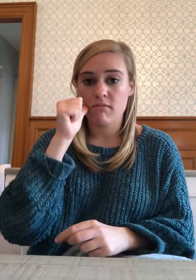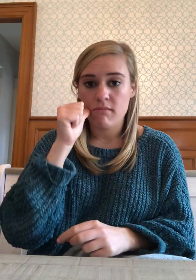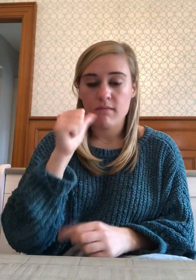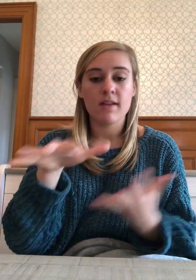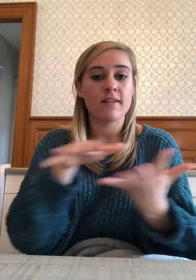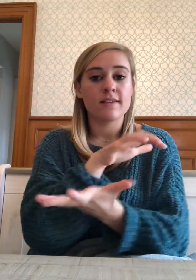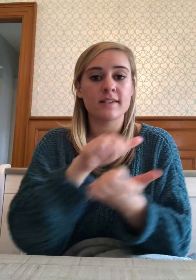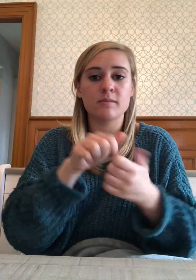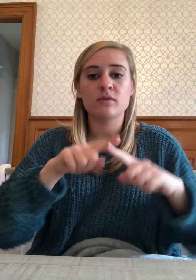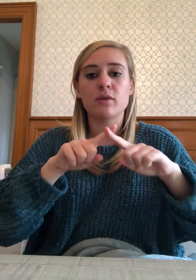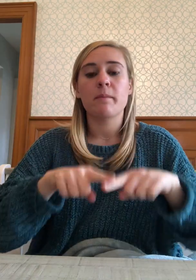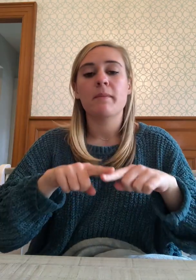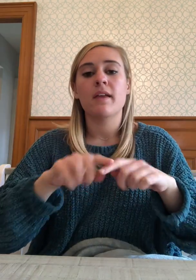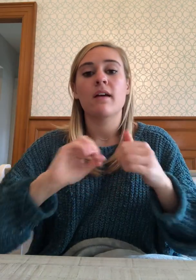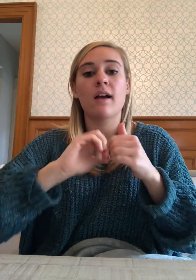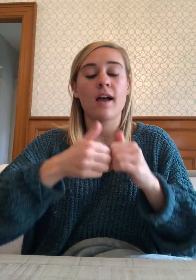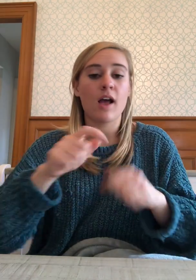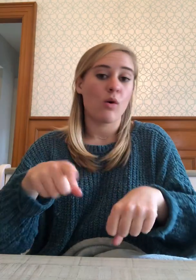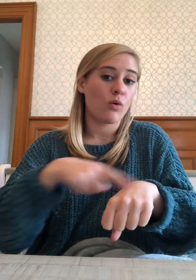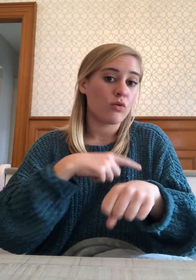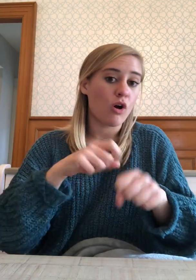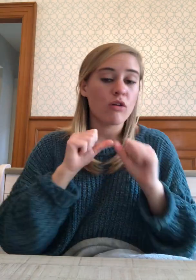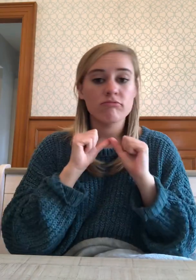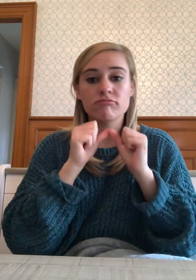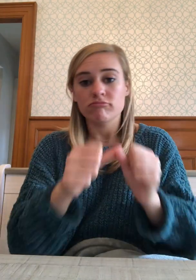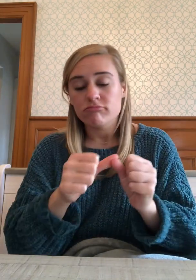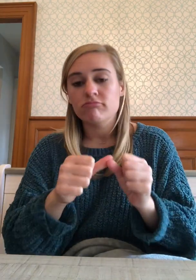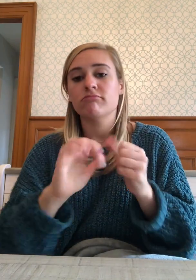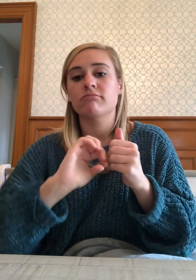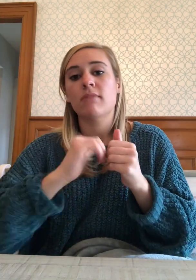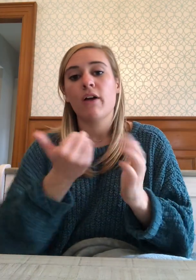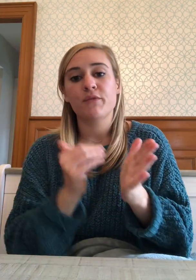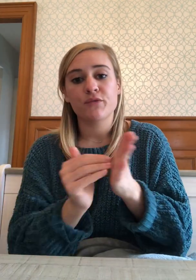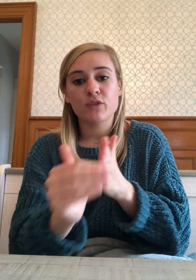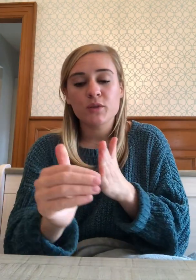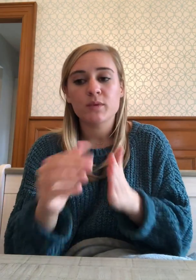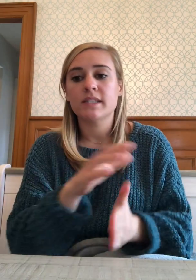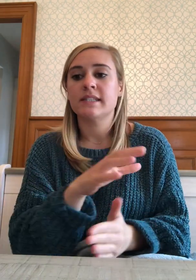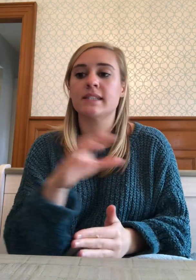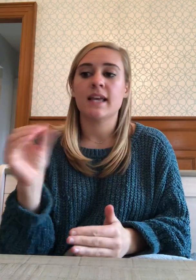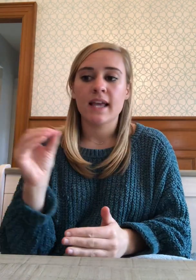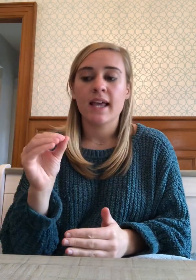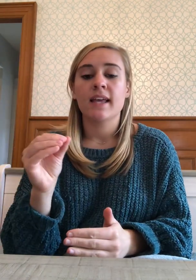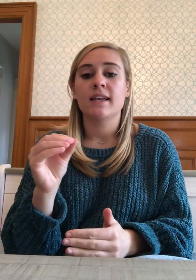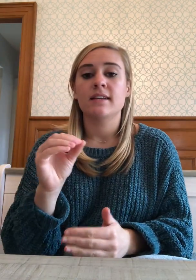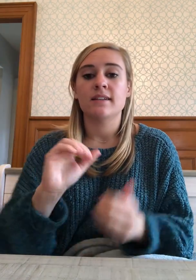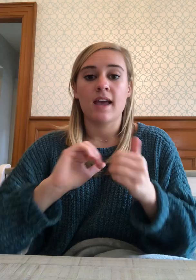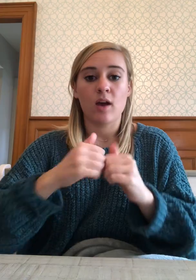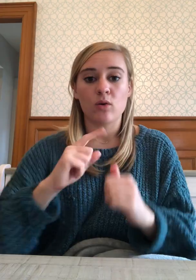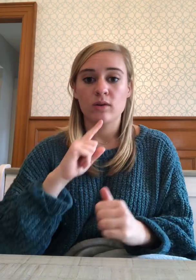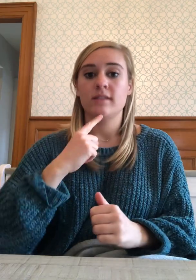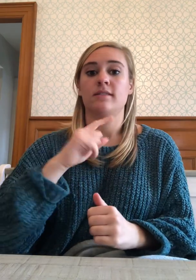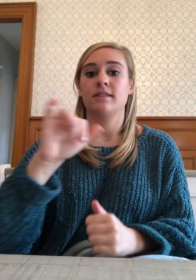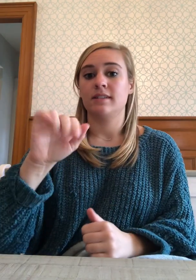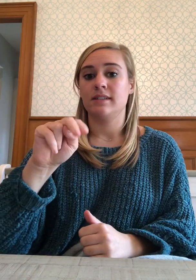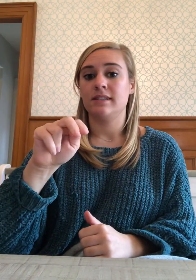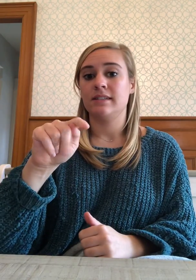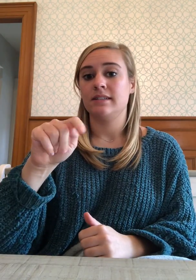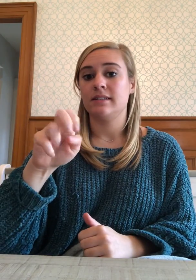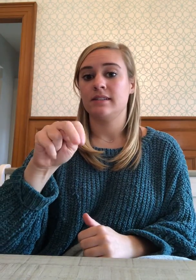duration, frequency, and intensity. This is a likely quiz or test question or board